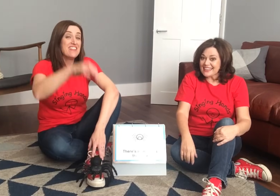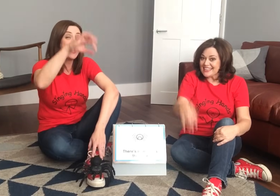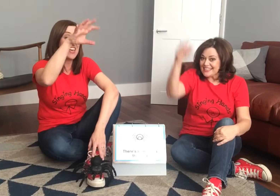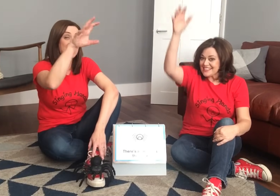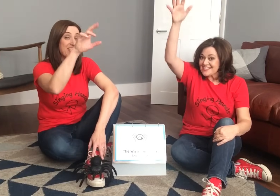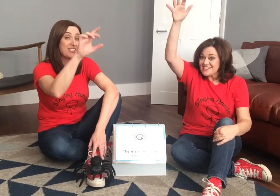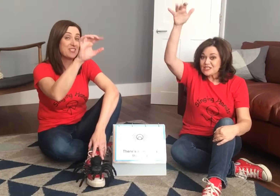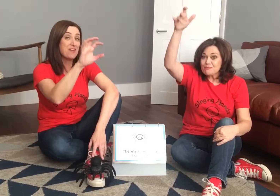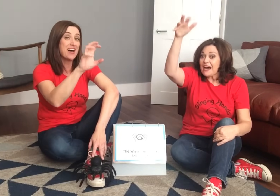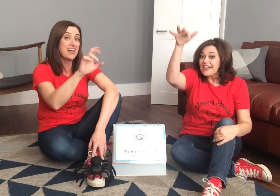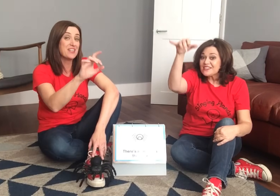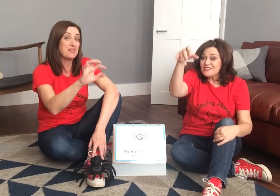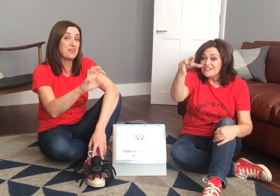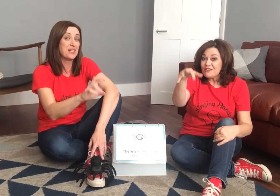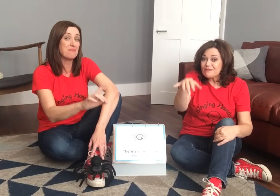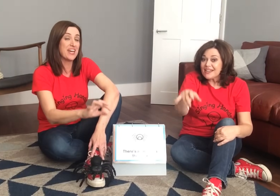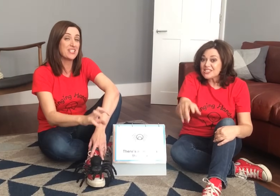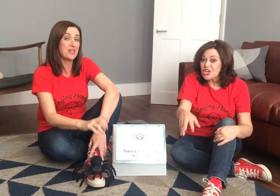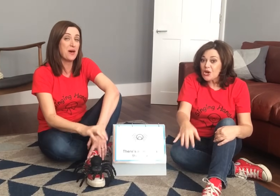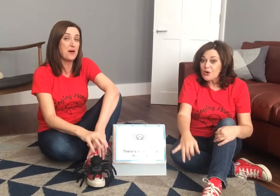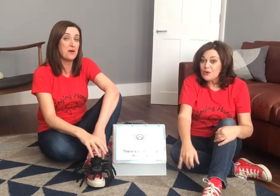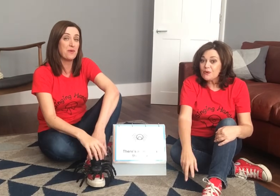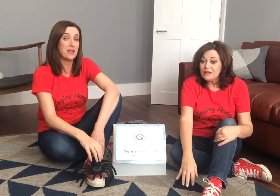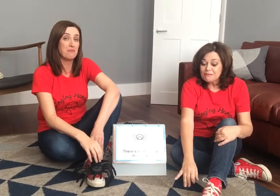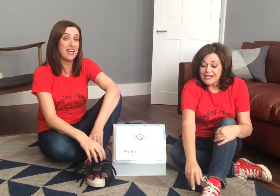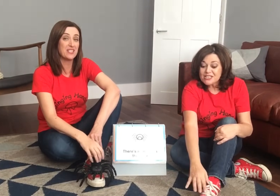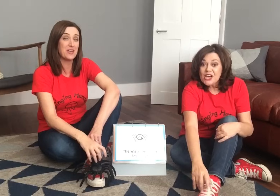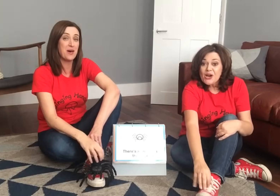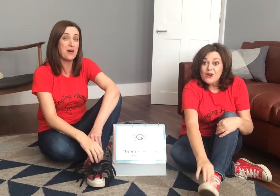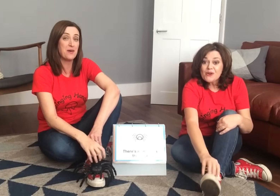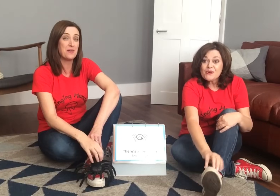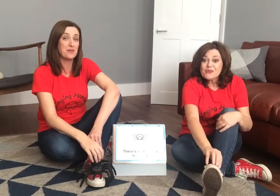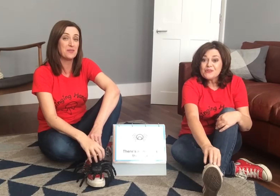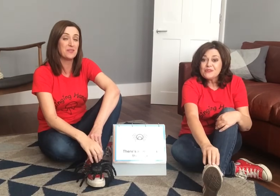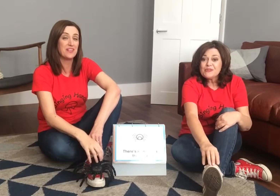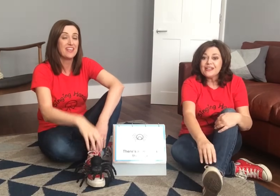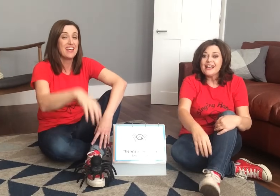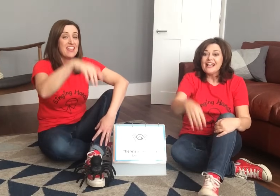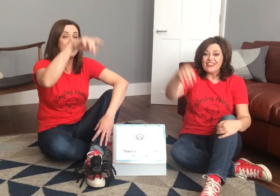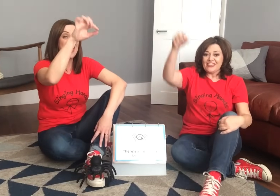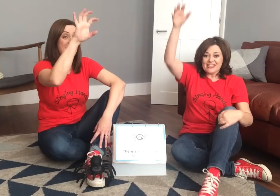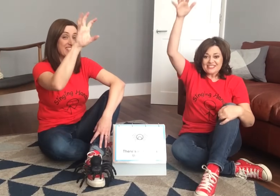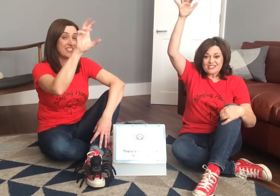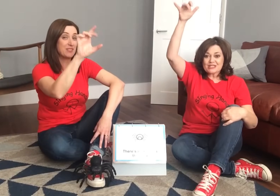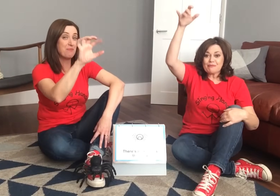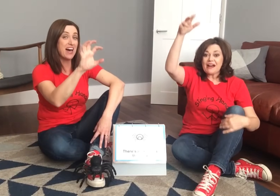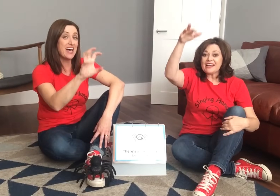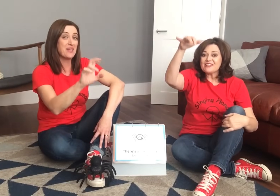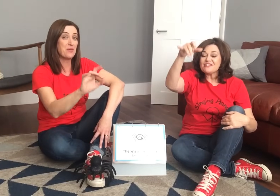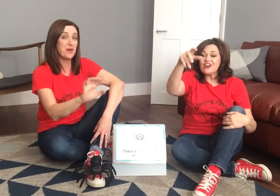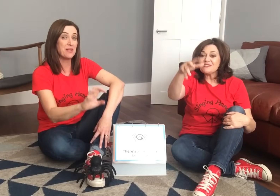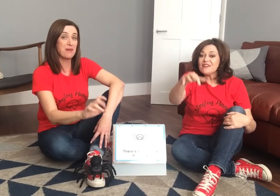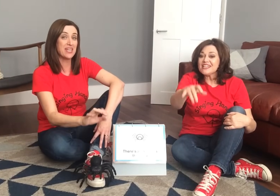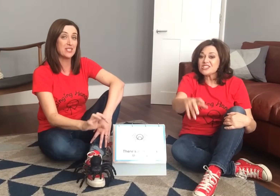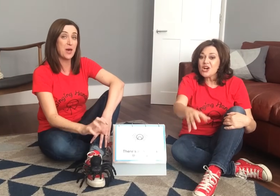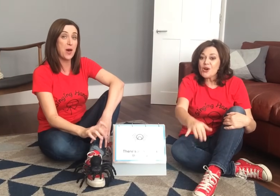There's a spider on my toe, on my toe. There's a spider on my toe,